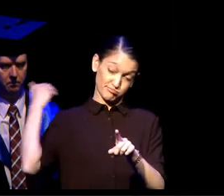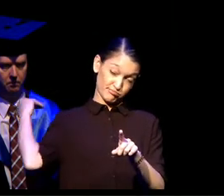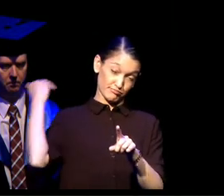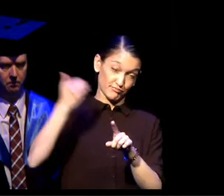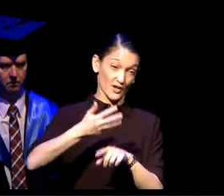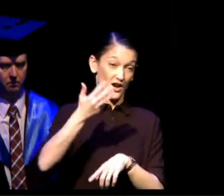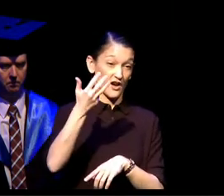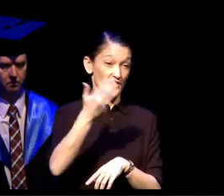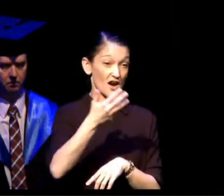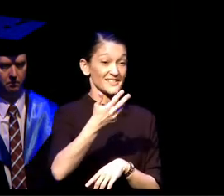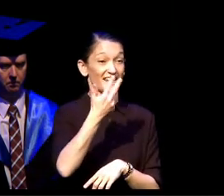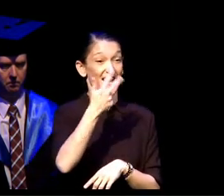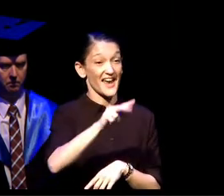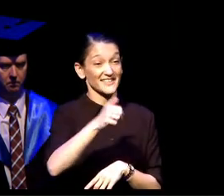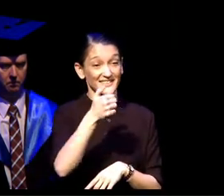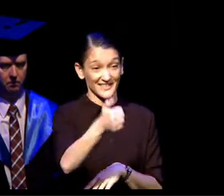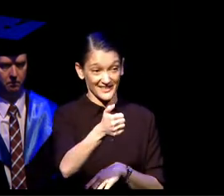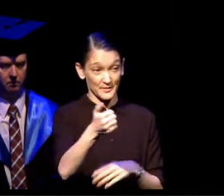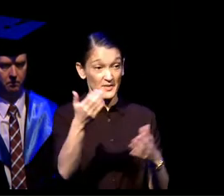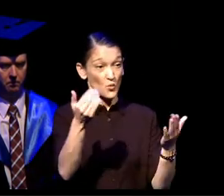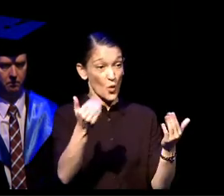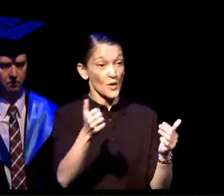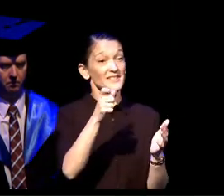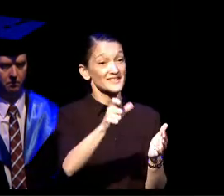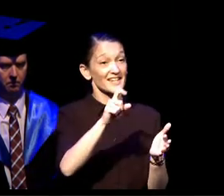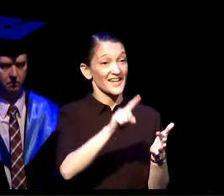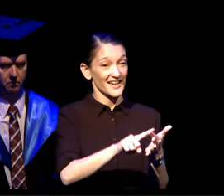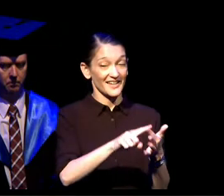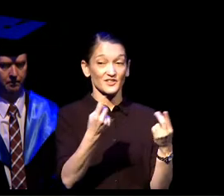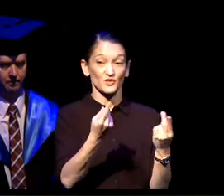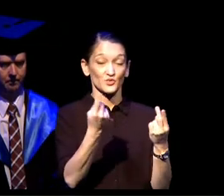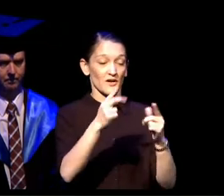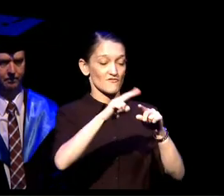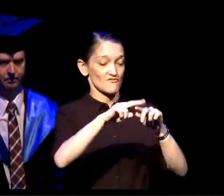warmly welcome the CE of Melbourne Polytechnic, Frances Coppolillo.